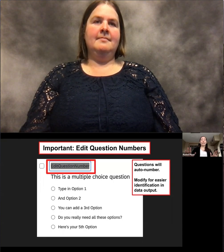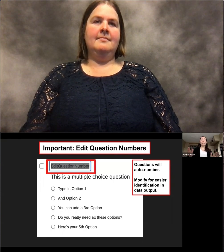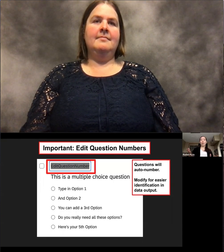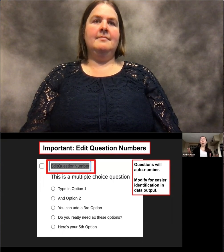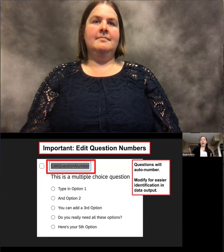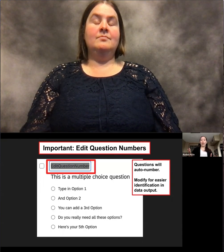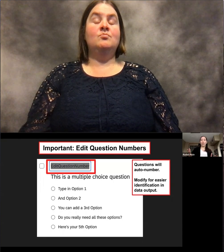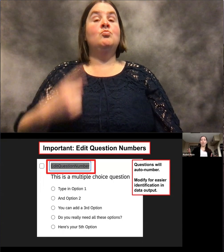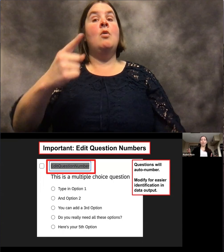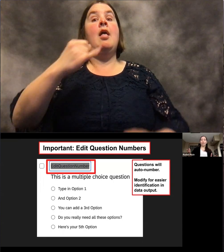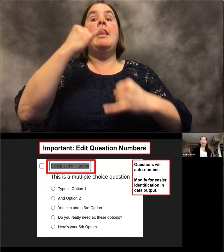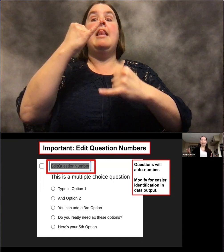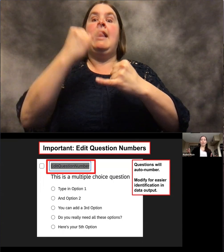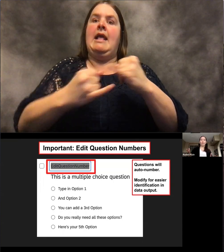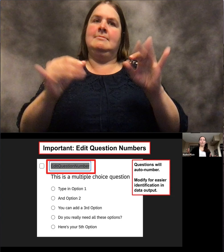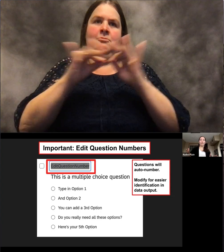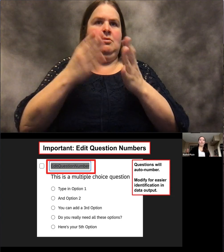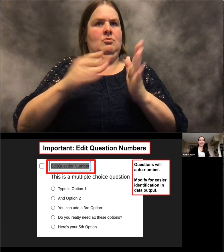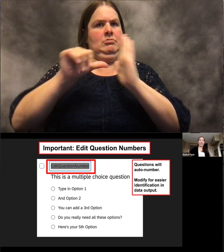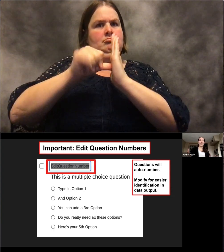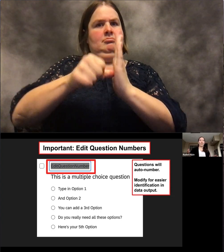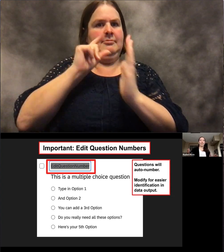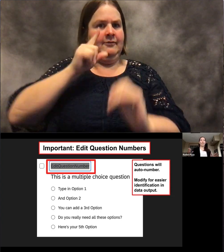One last important element.